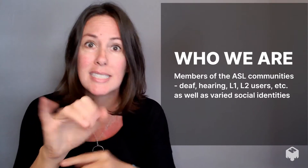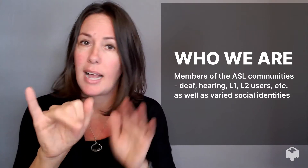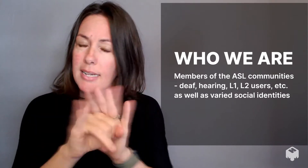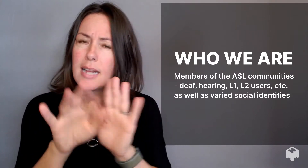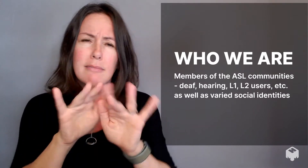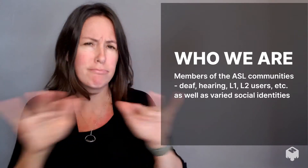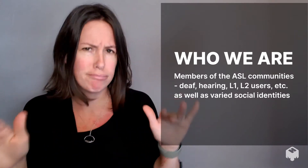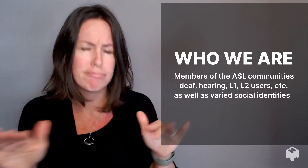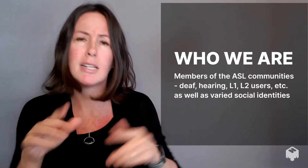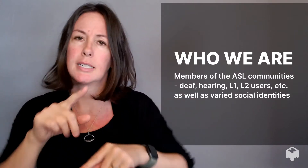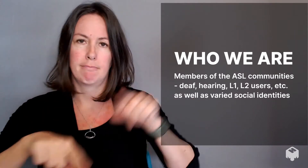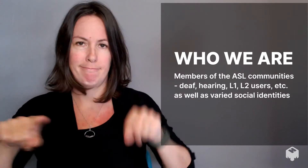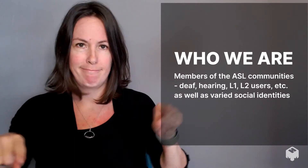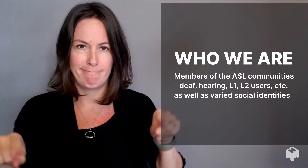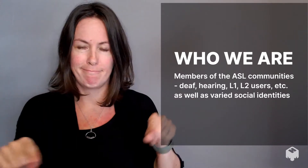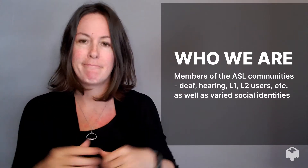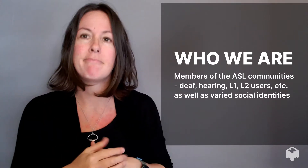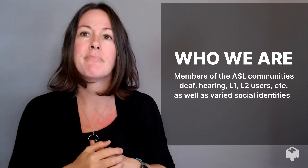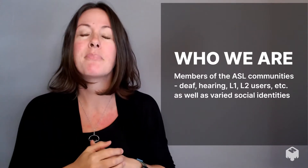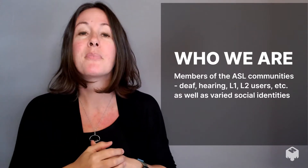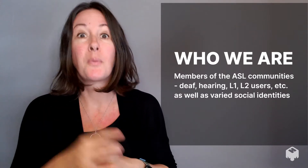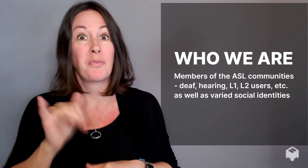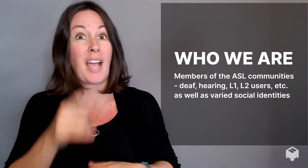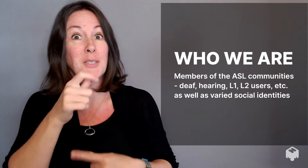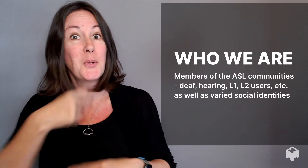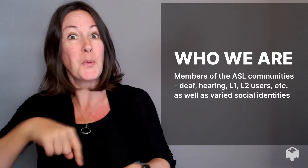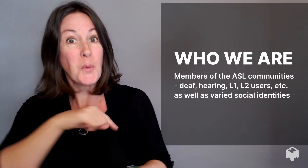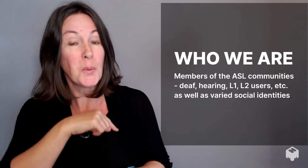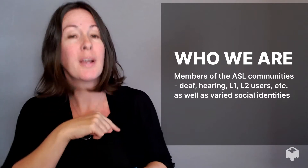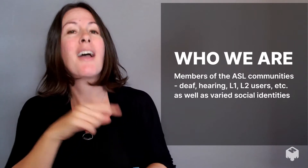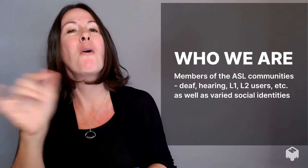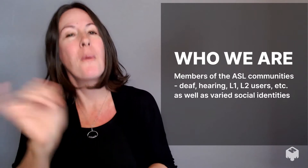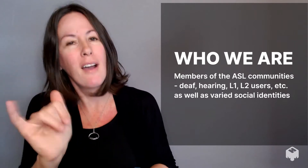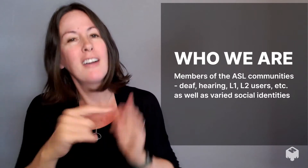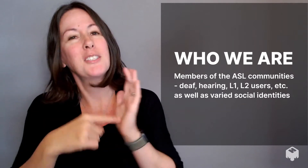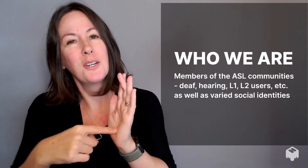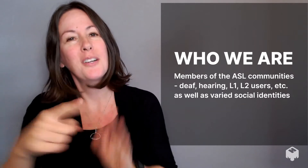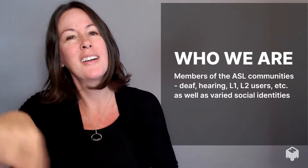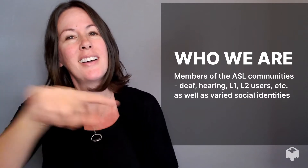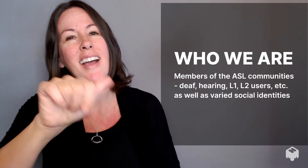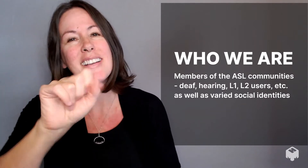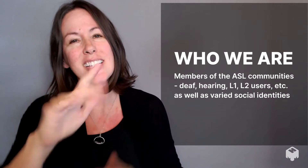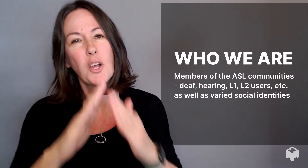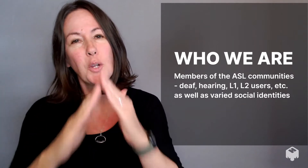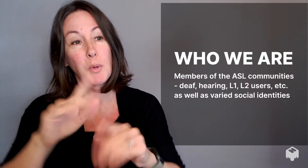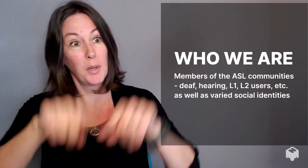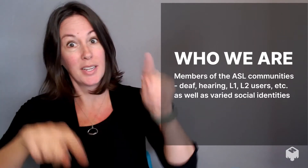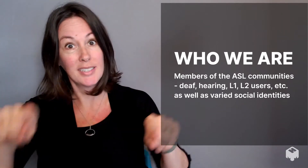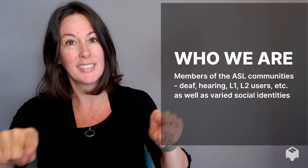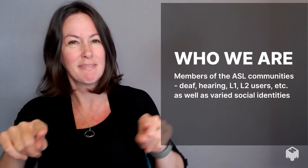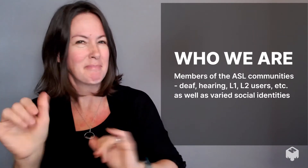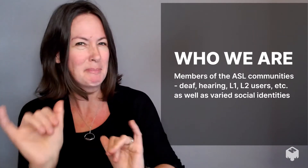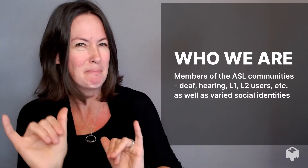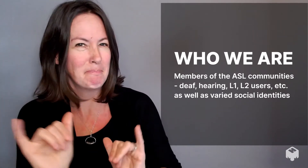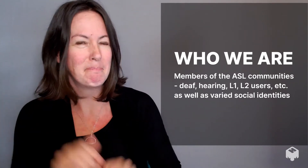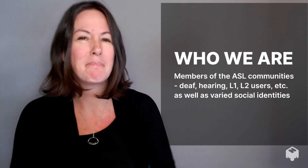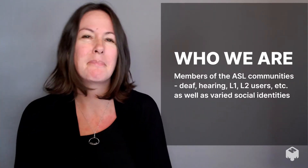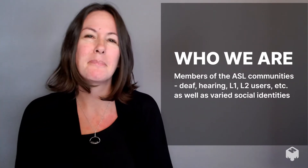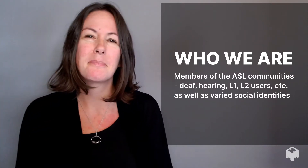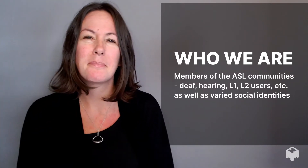race identities within the community. And so that is what the ASL community is, and that is what we'd like to represent within our